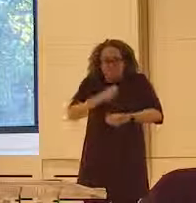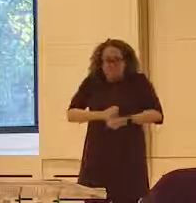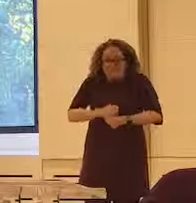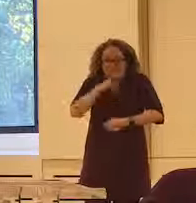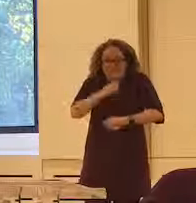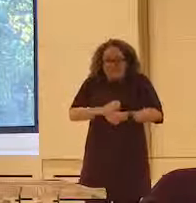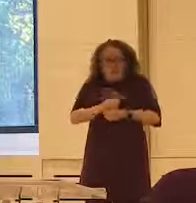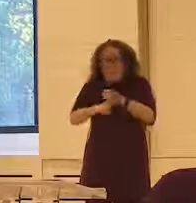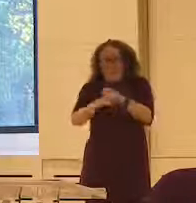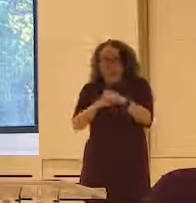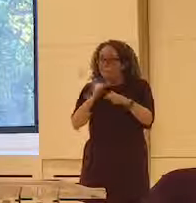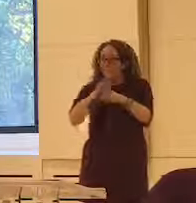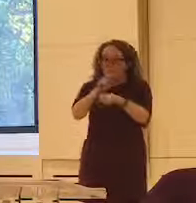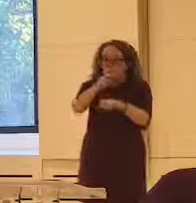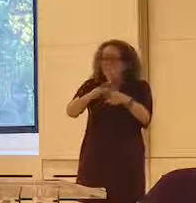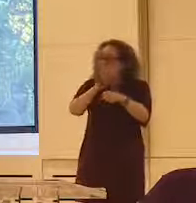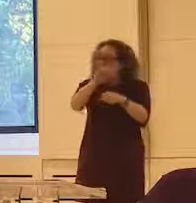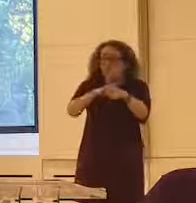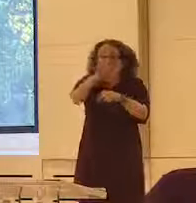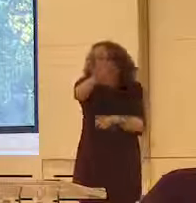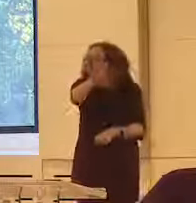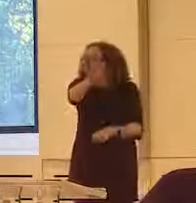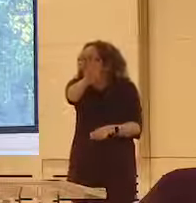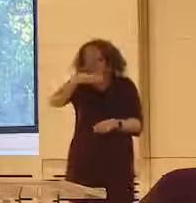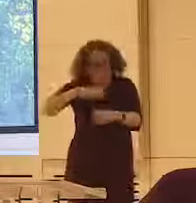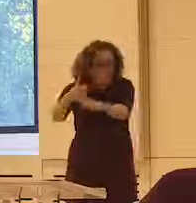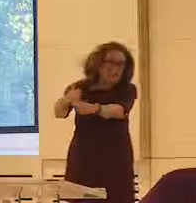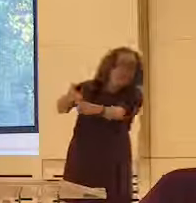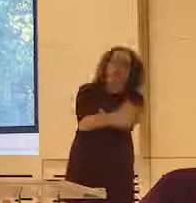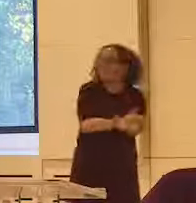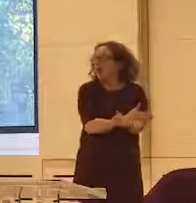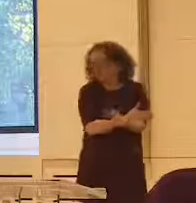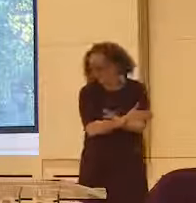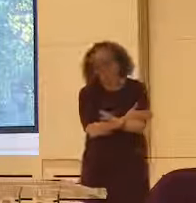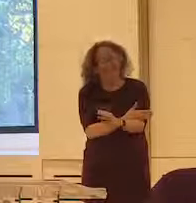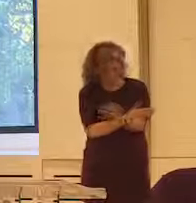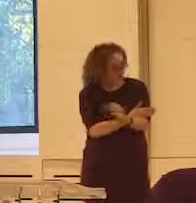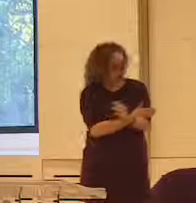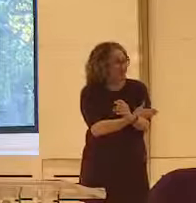people who can't talk about it, they miss out the steps 2, 3, 4.